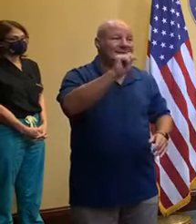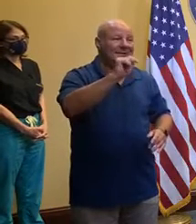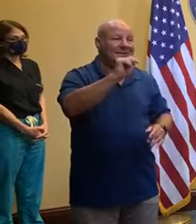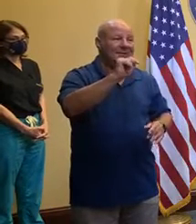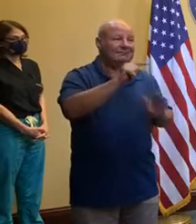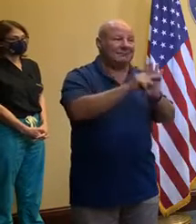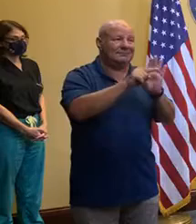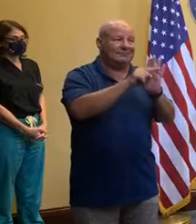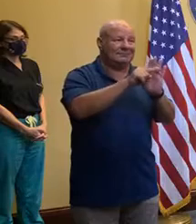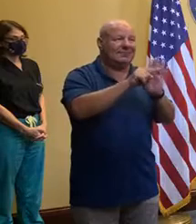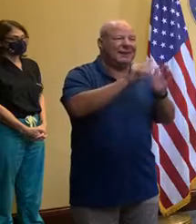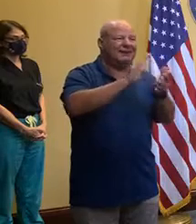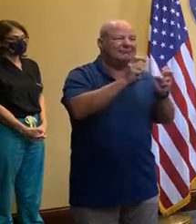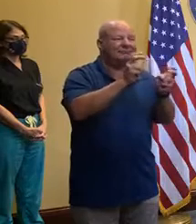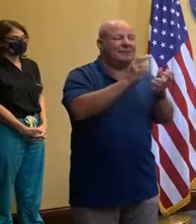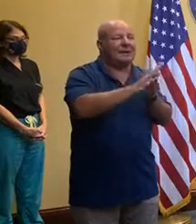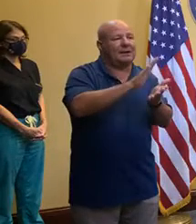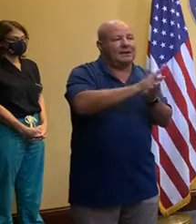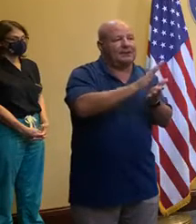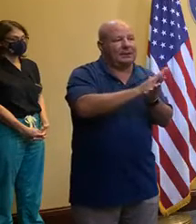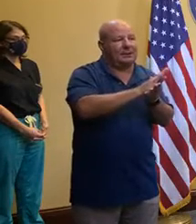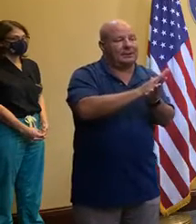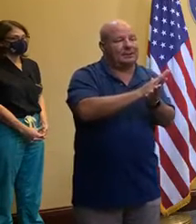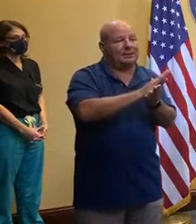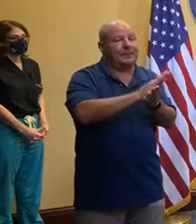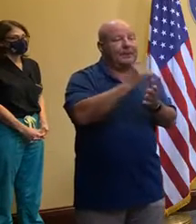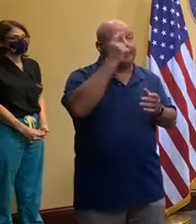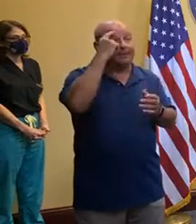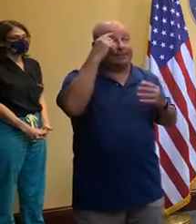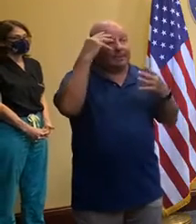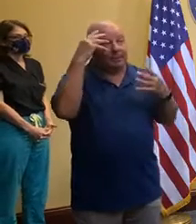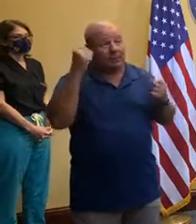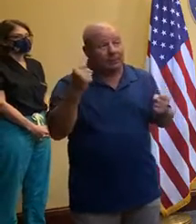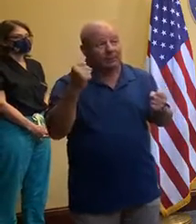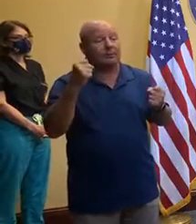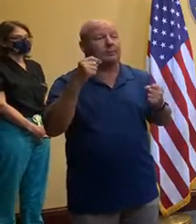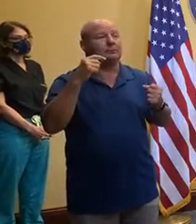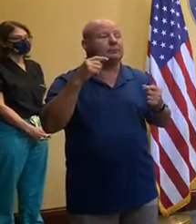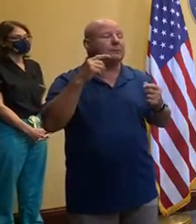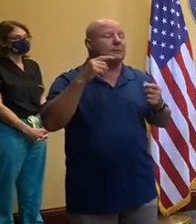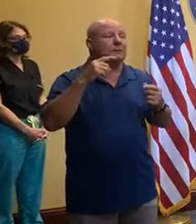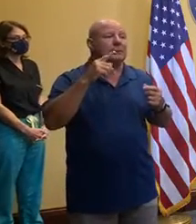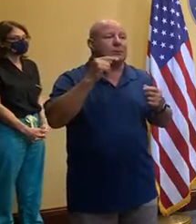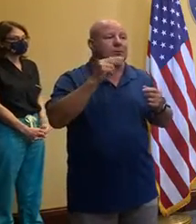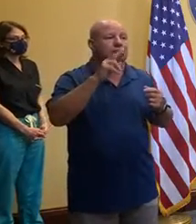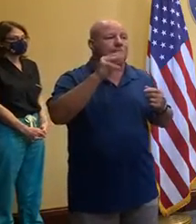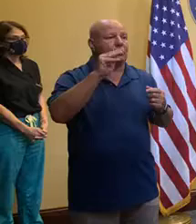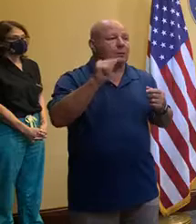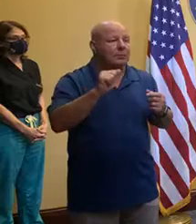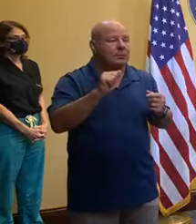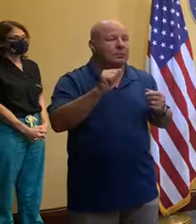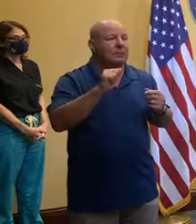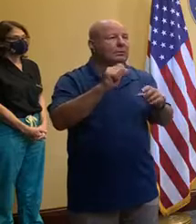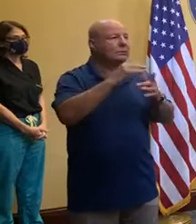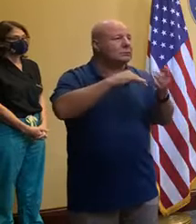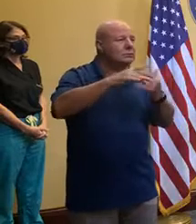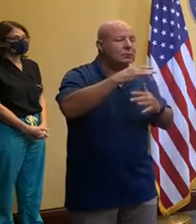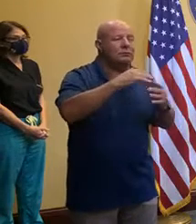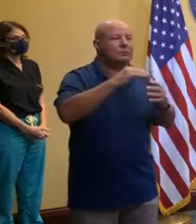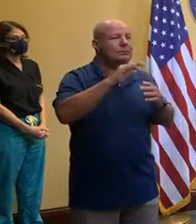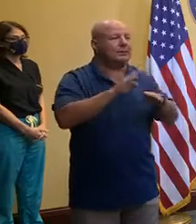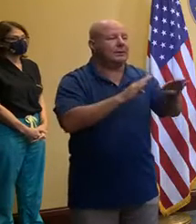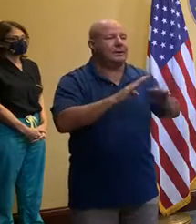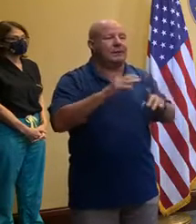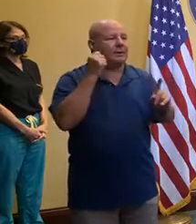academically. Not only that, the mental health and trauma, the social, emotional, behavioral impact of this on our young people